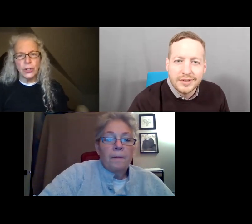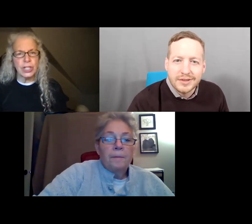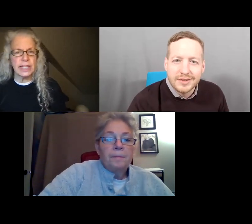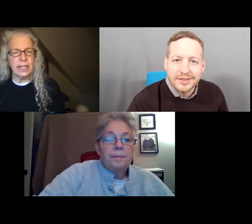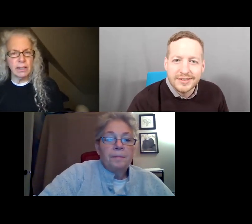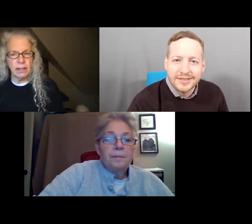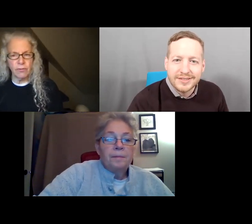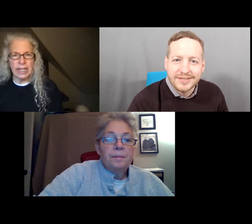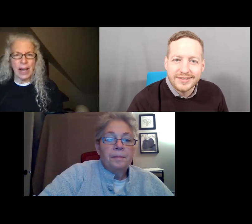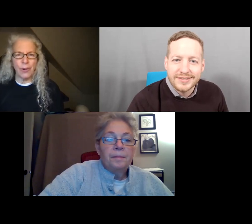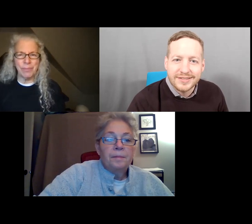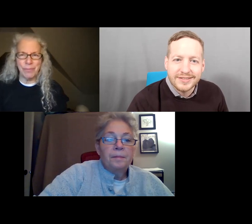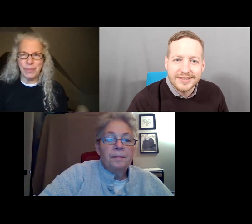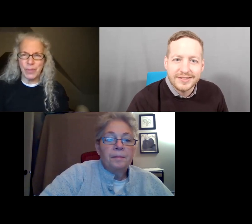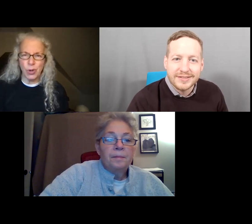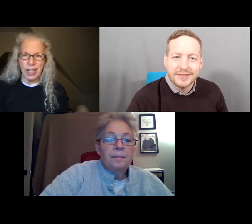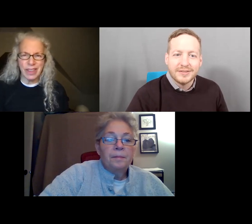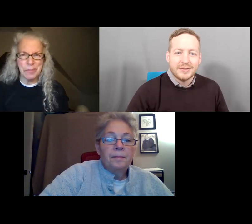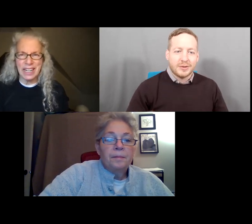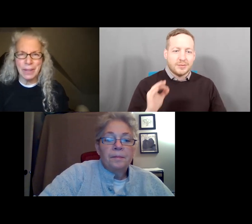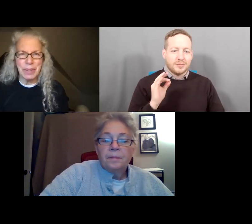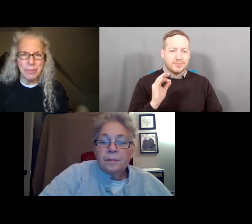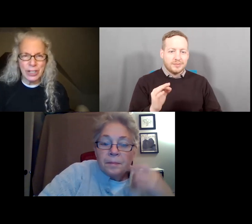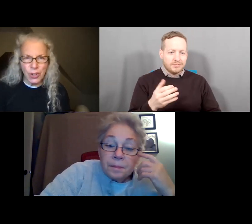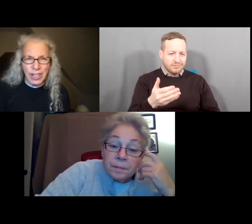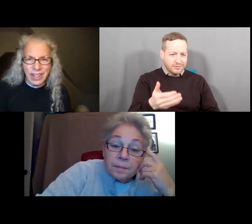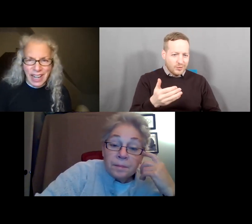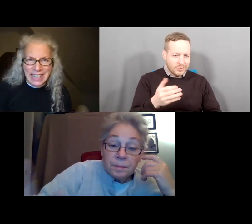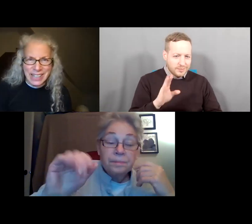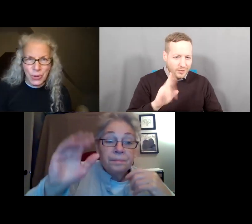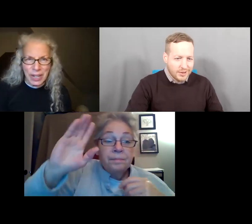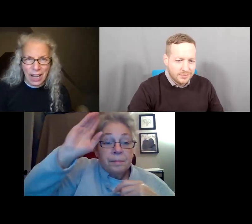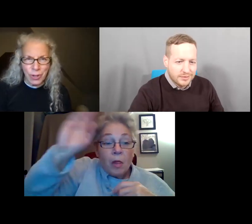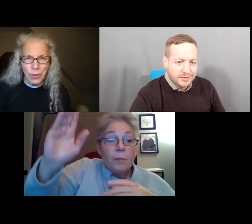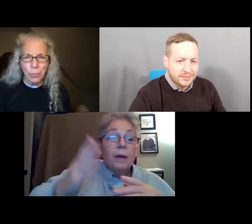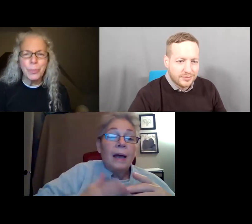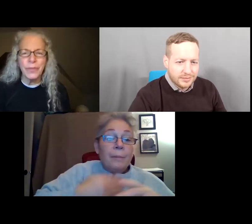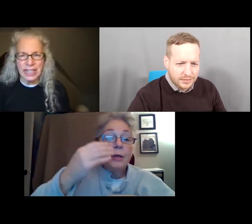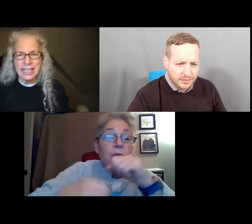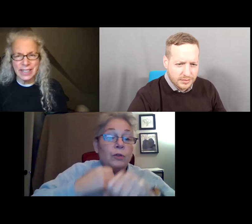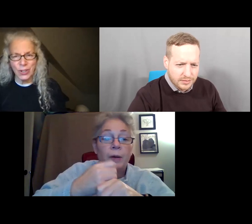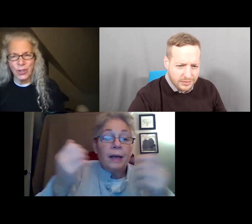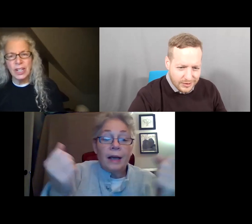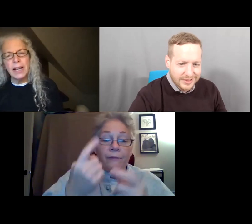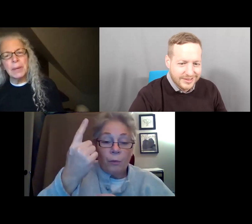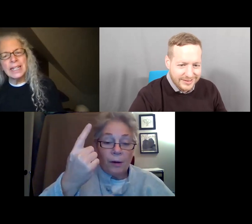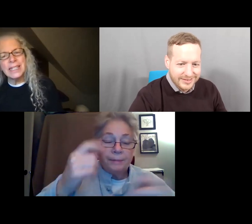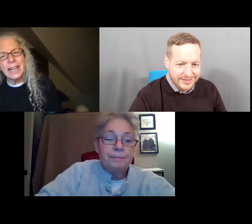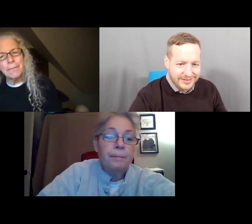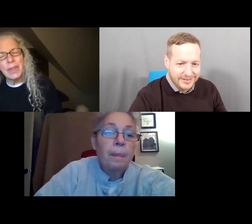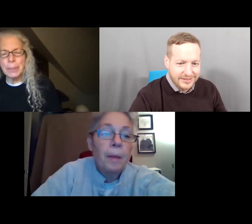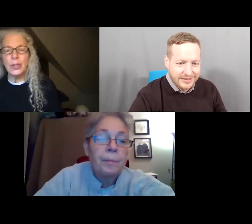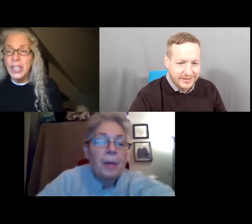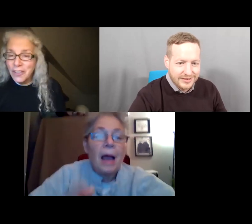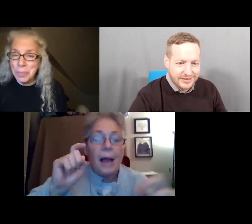let me just see right now. You're in a thumbnail. Let me make sure that I can see you in gallery view. Perfect. I can see you. Bonnie's